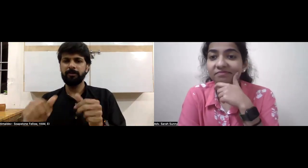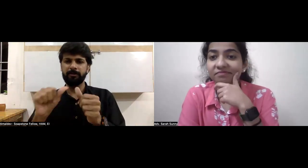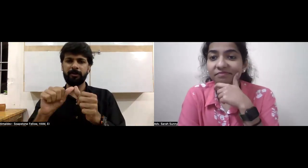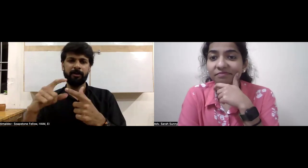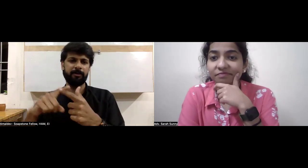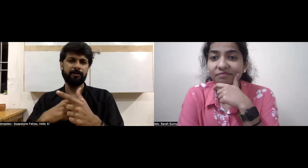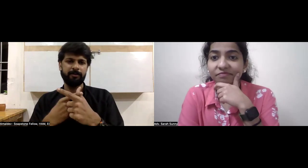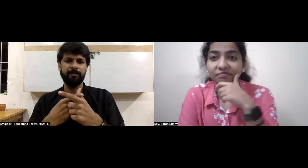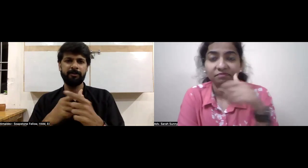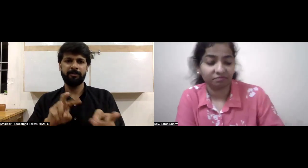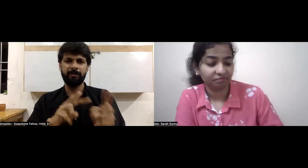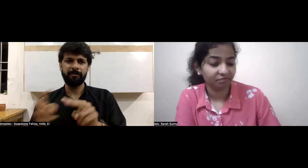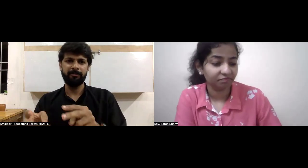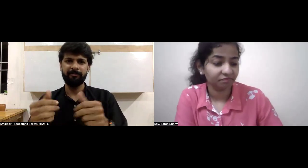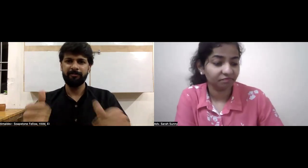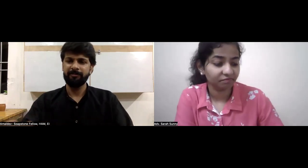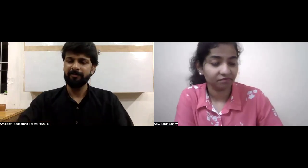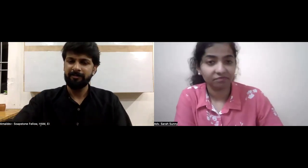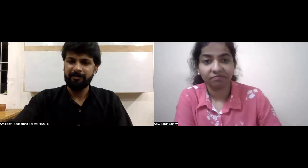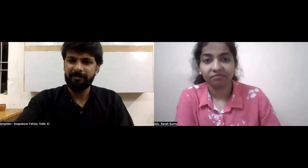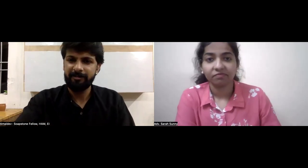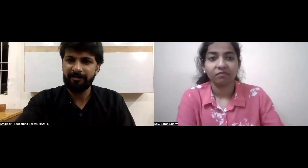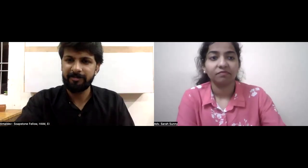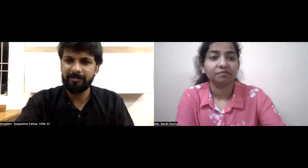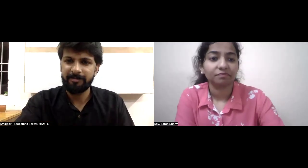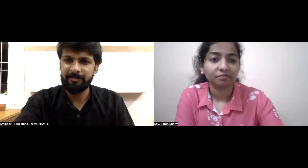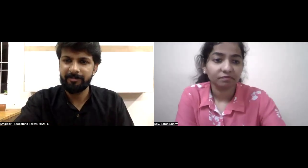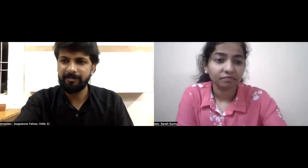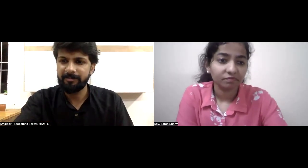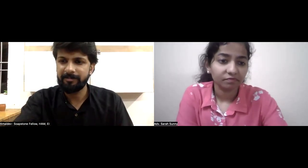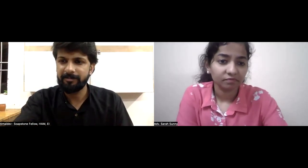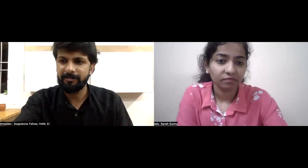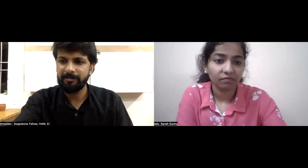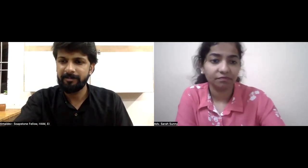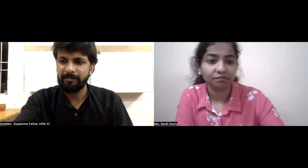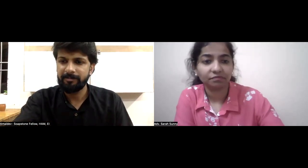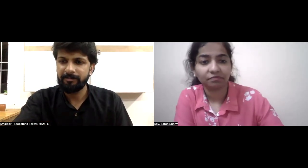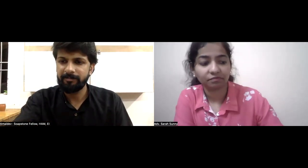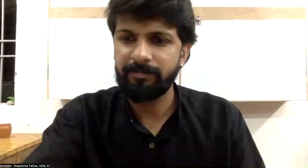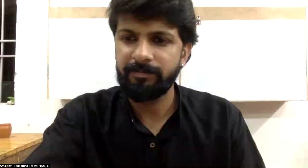able to navigate and, focus on these both areas now.